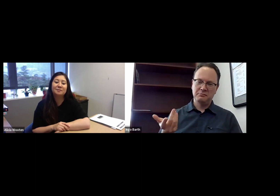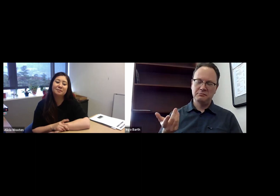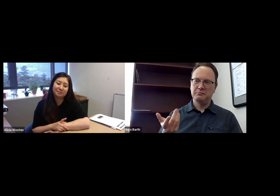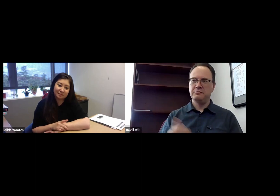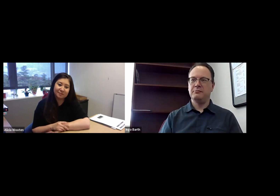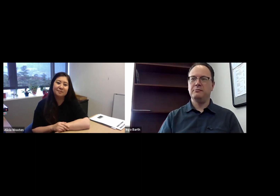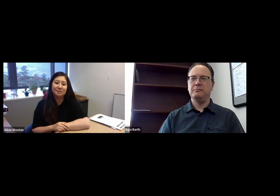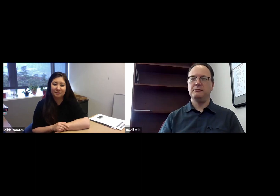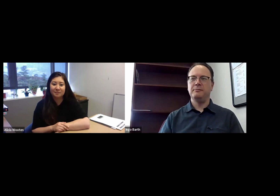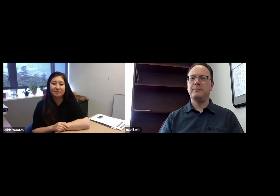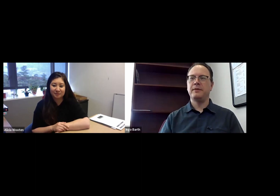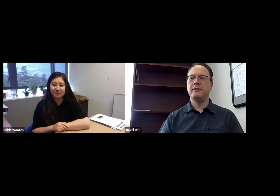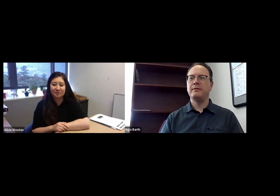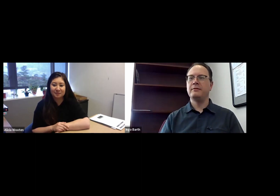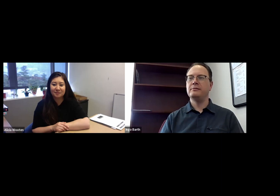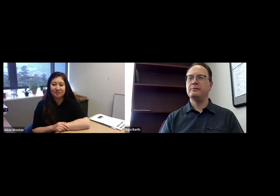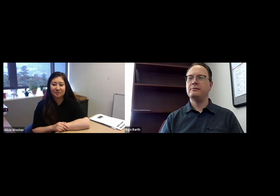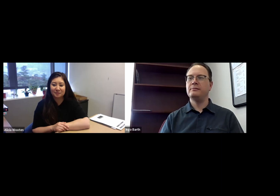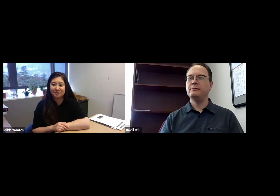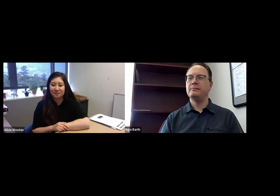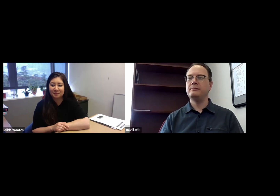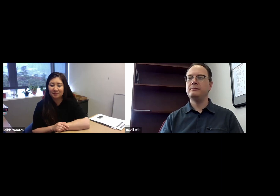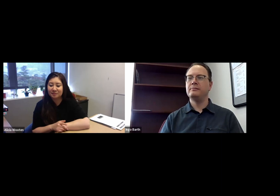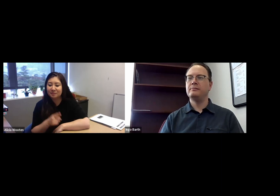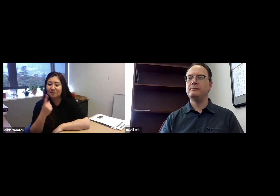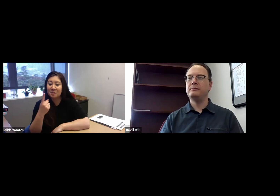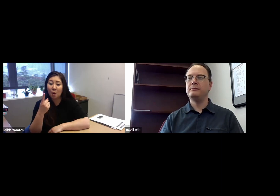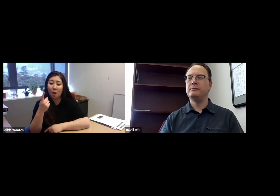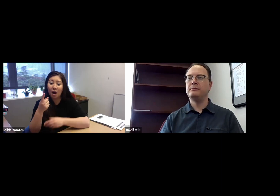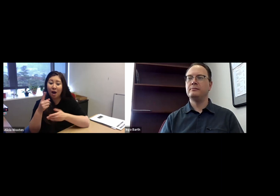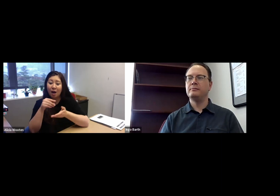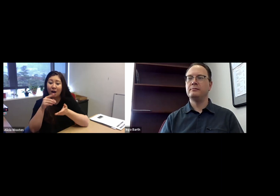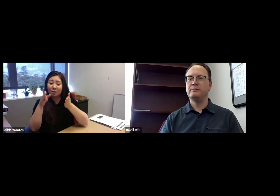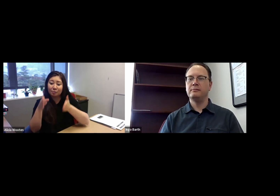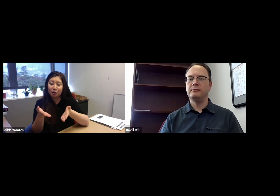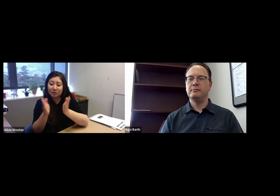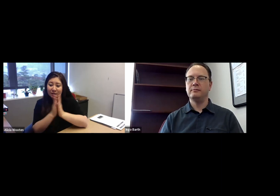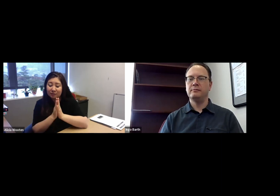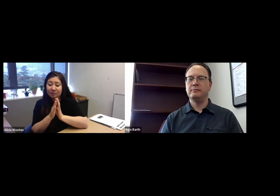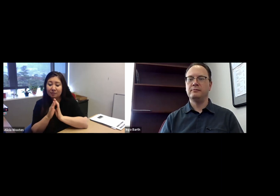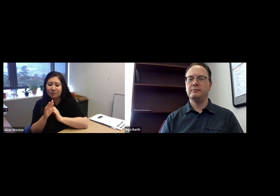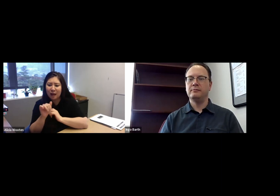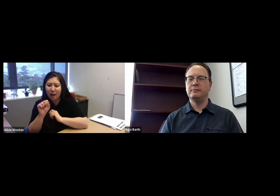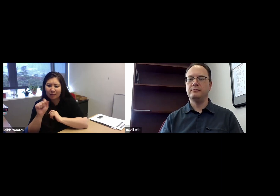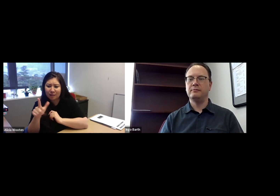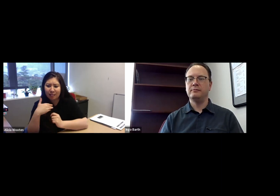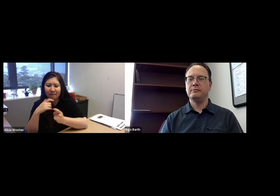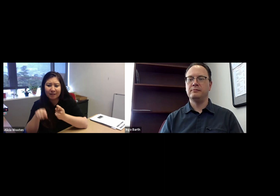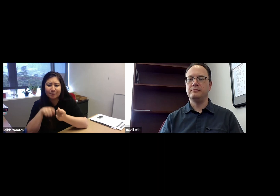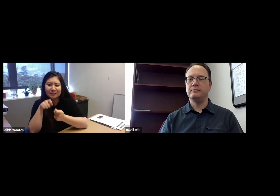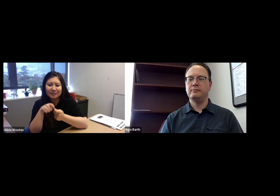Yeah. I know that sometimes you would drop the non-dominant hand on occasion, but I'm not sure.